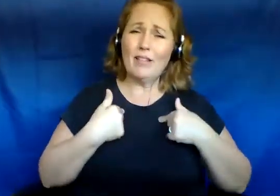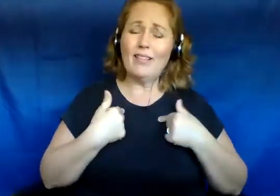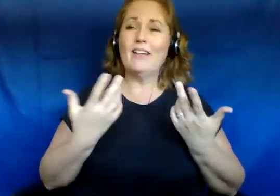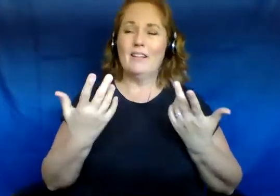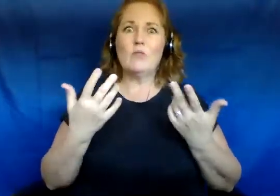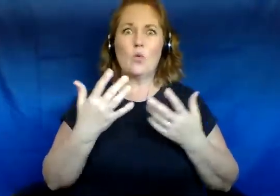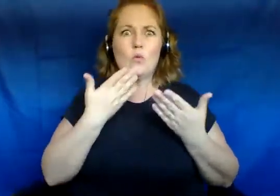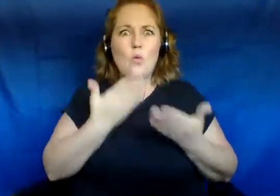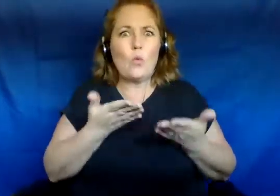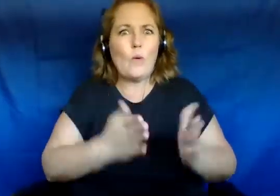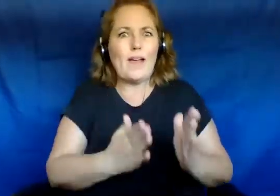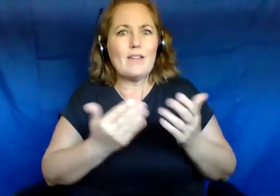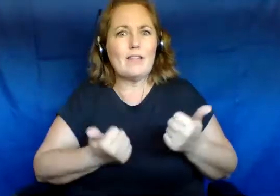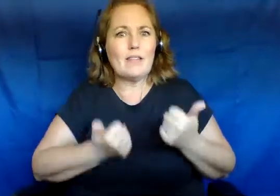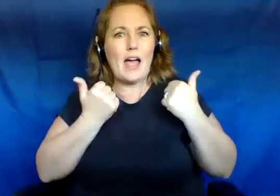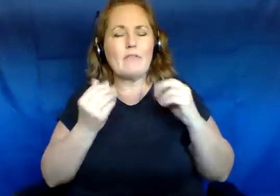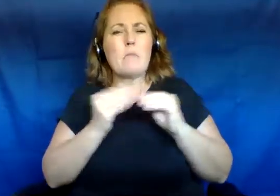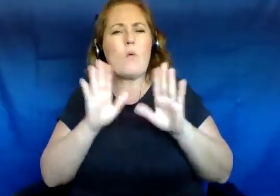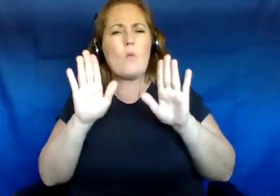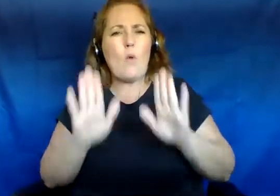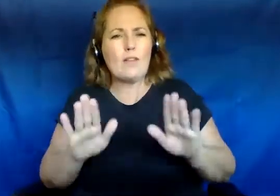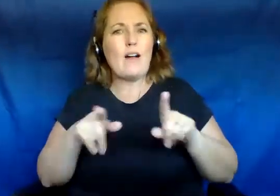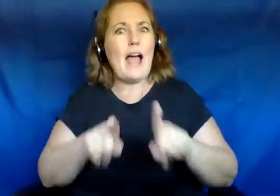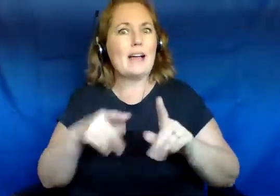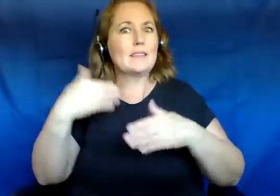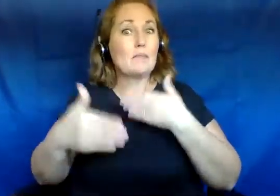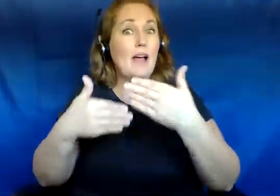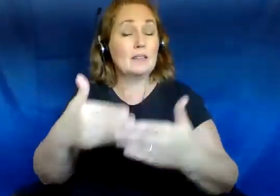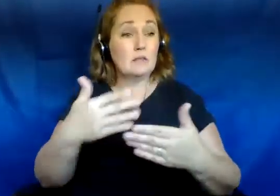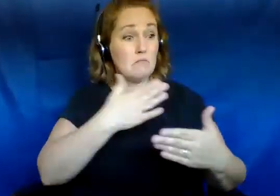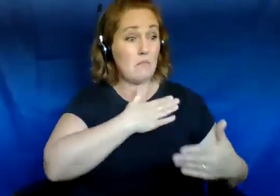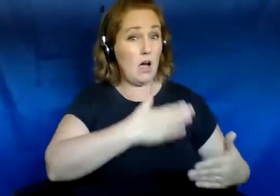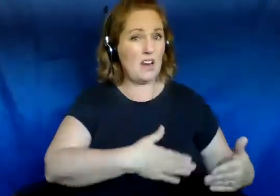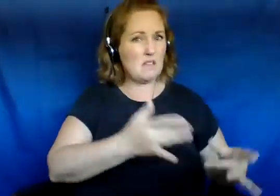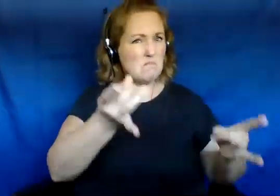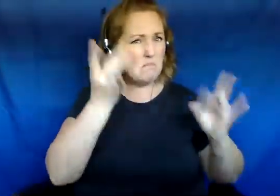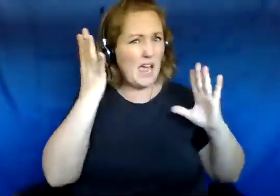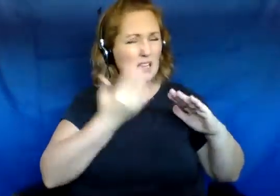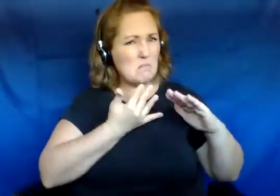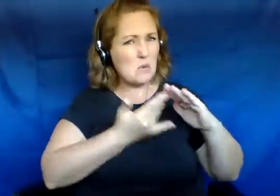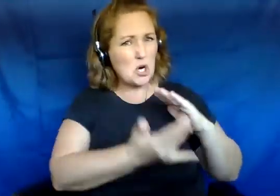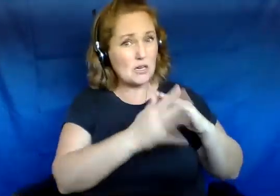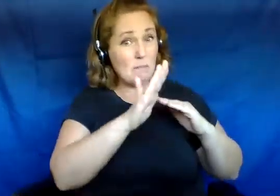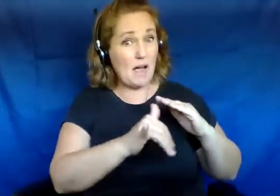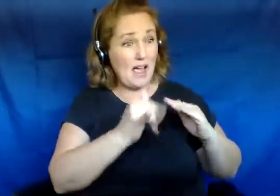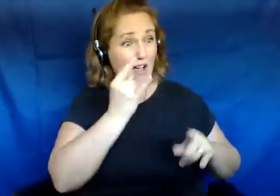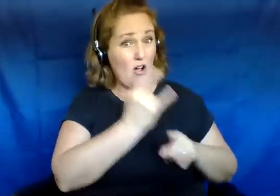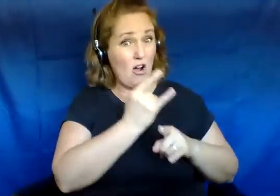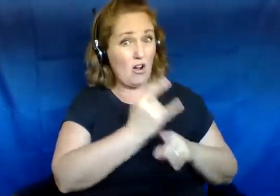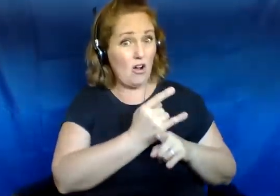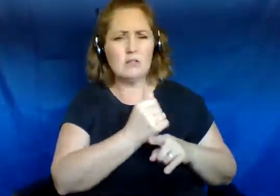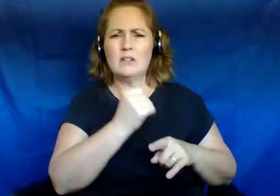is incredibly more wonderful as it passes. A body badly burned by alcohol does not